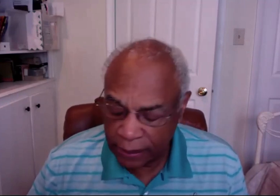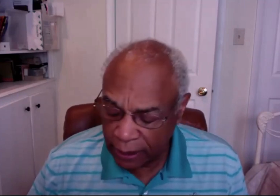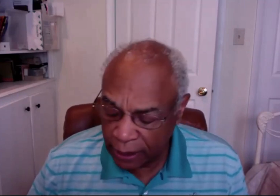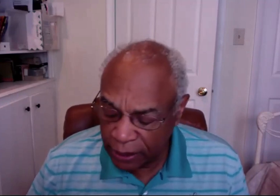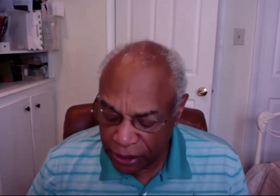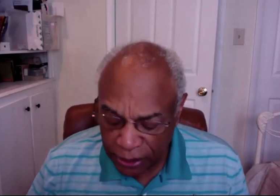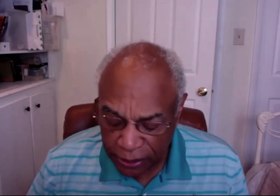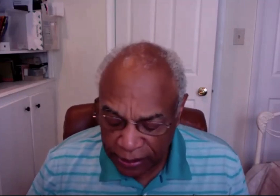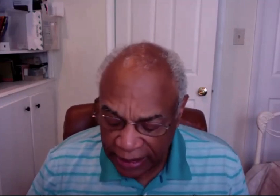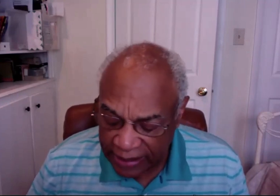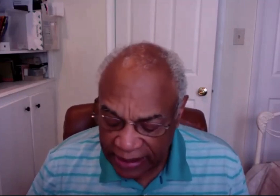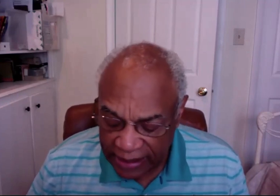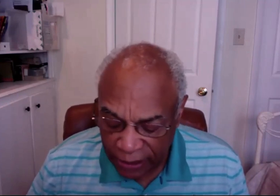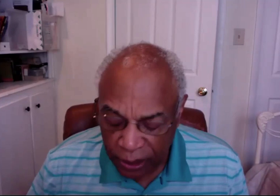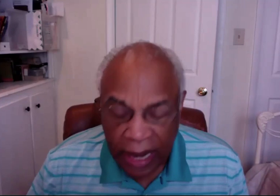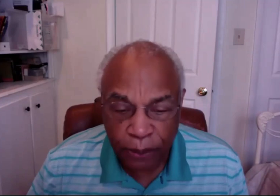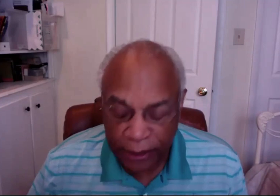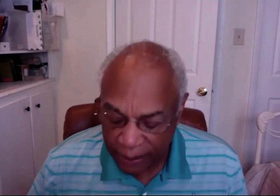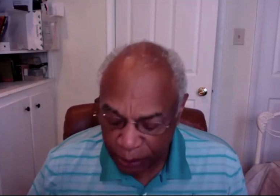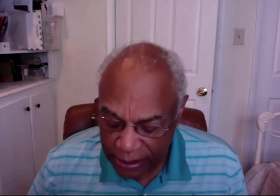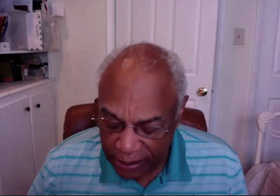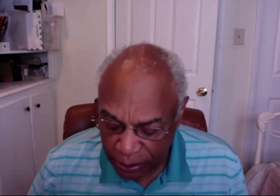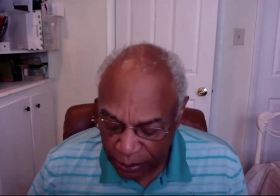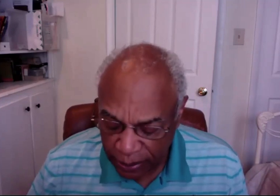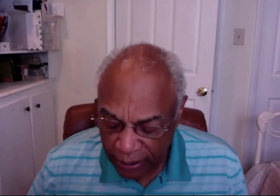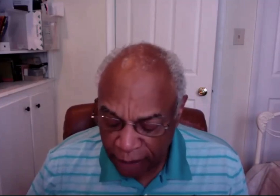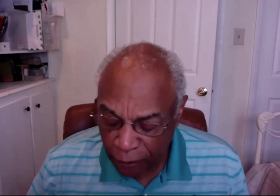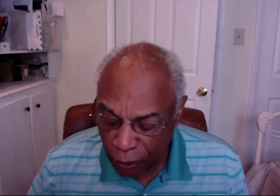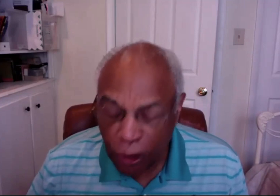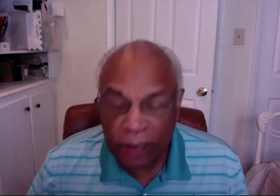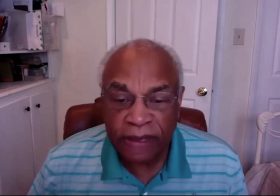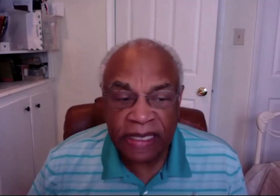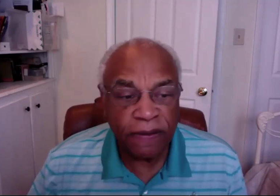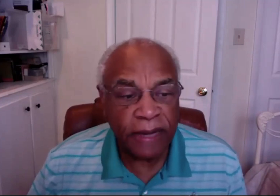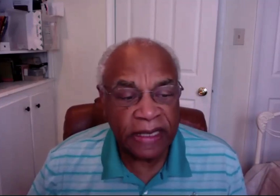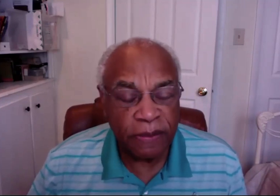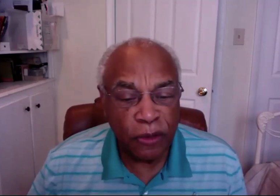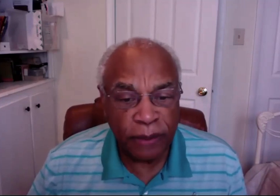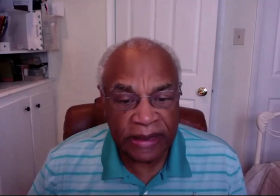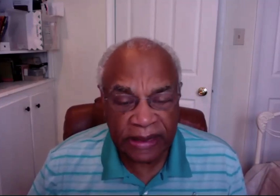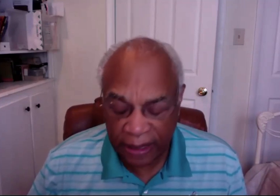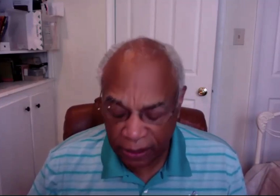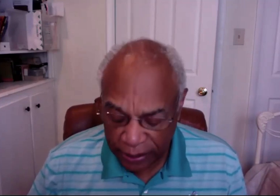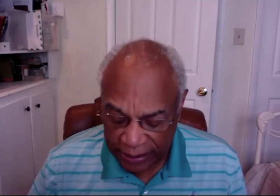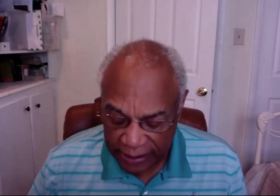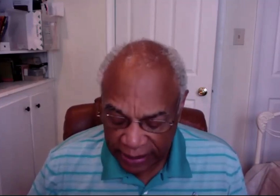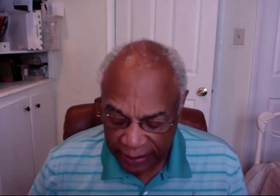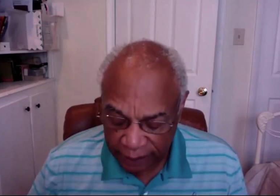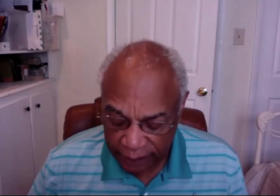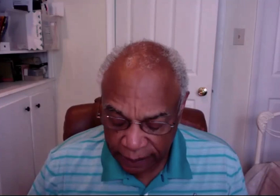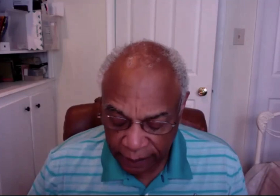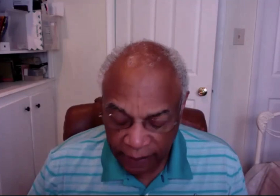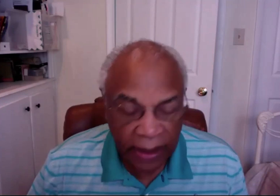important as a central operating principle for all of the civil rights movements, including